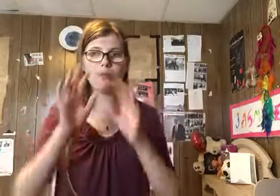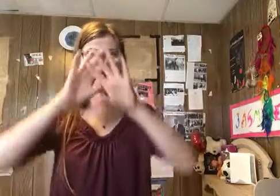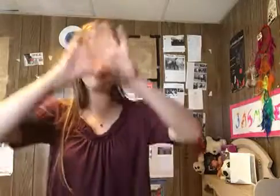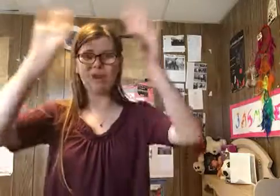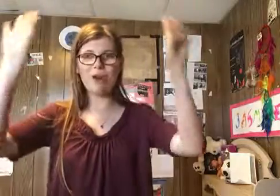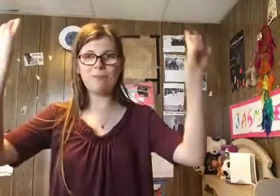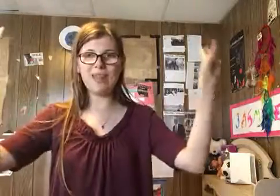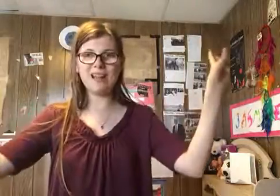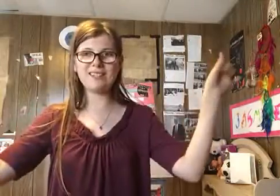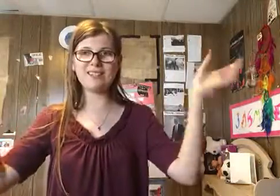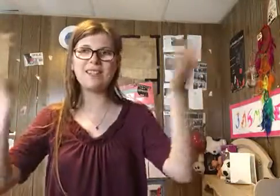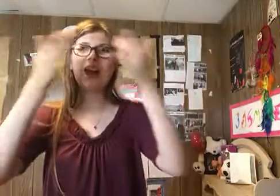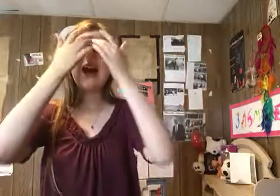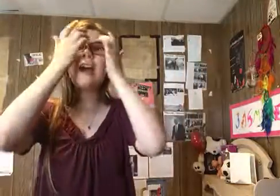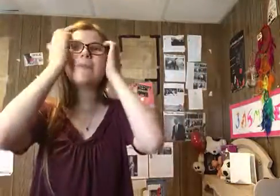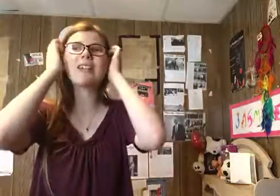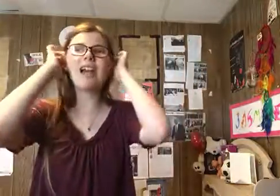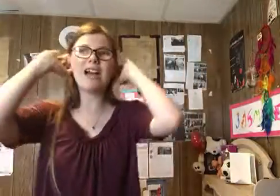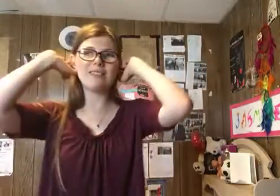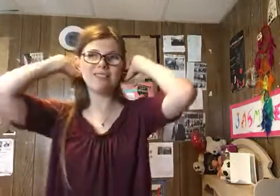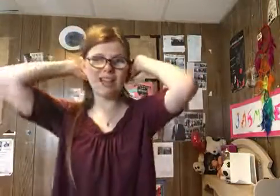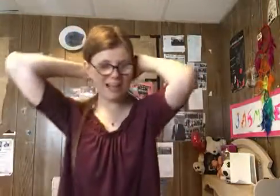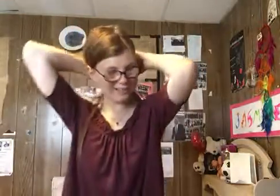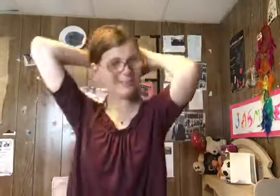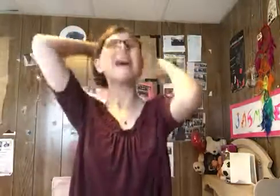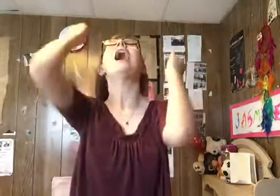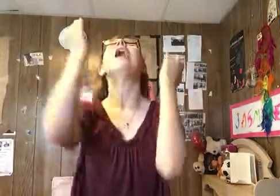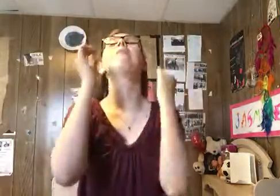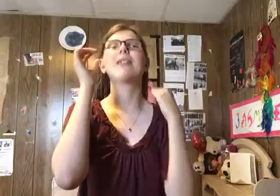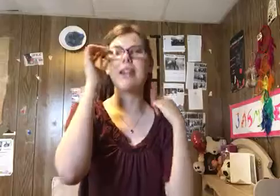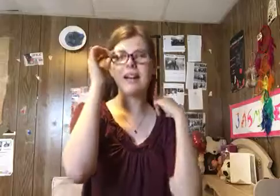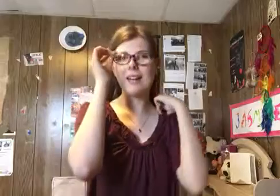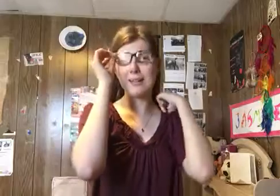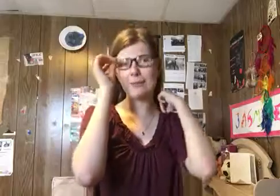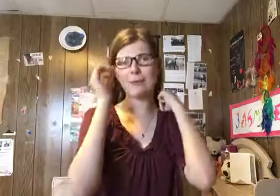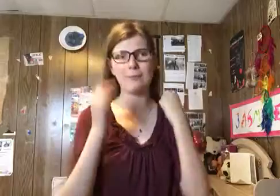Always got that. I'm glad that I'm alive.